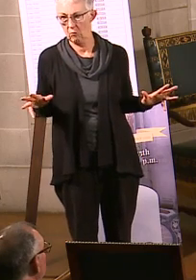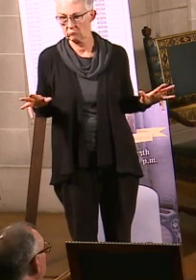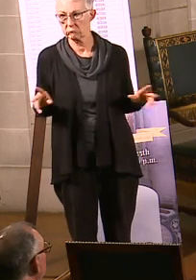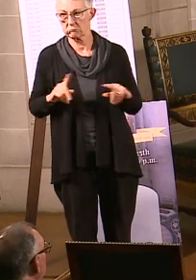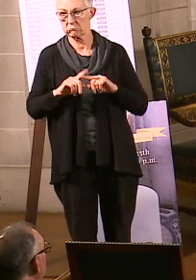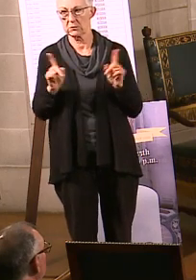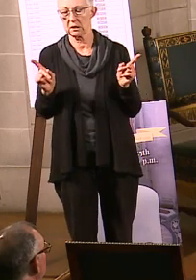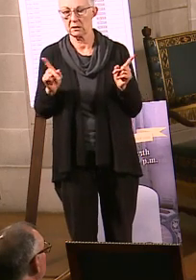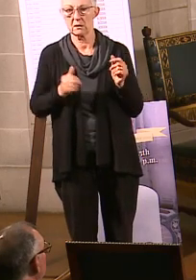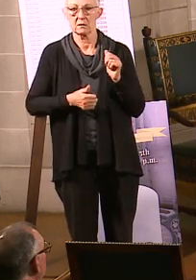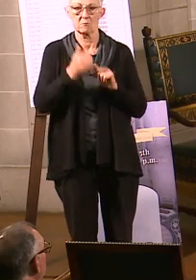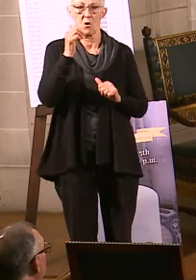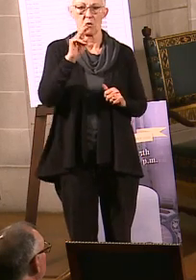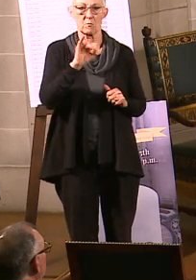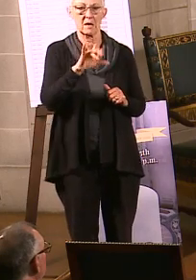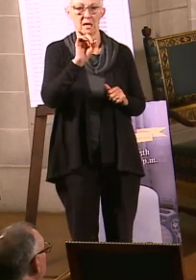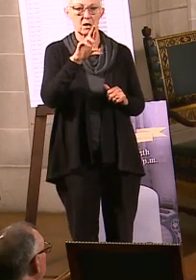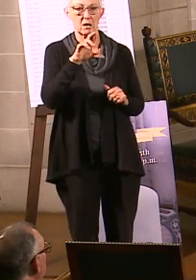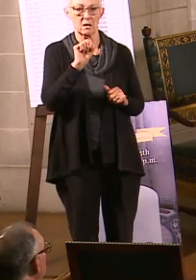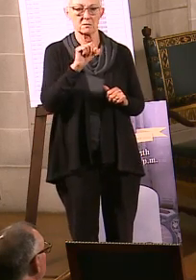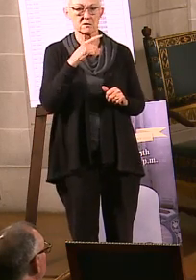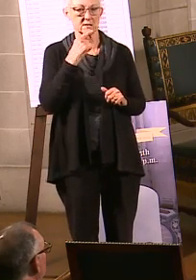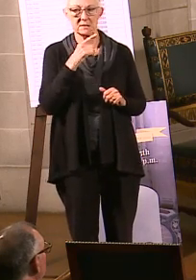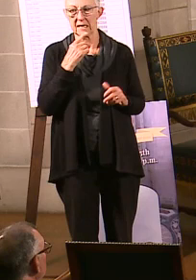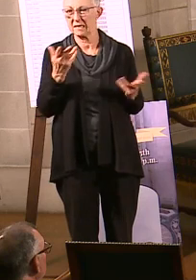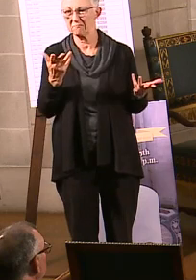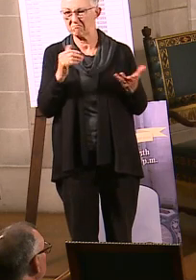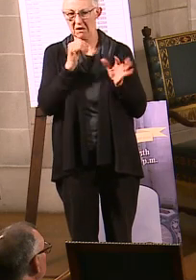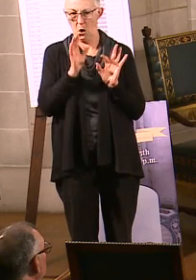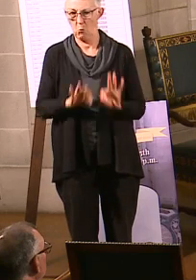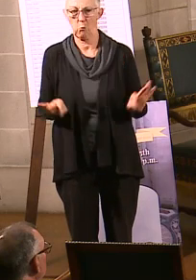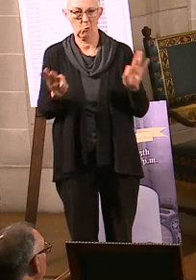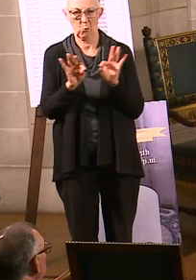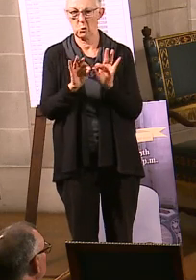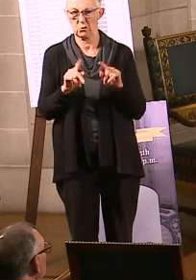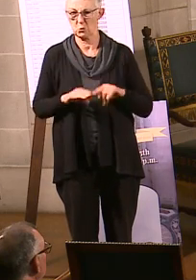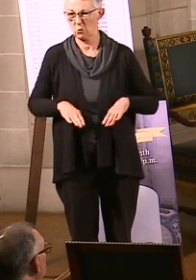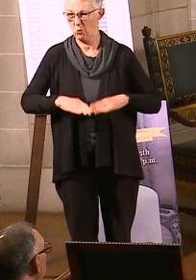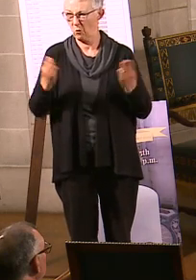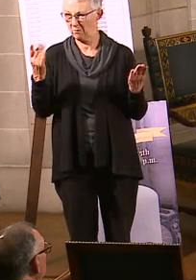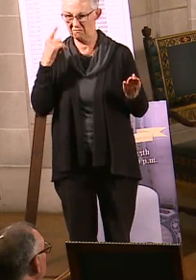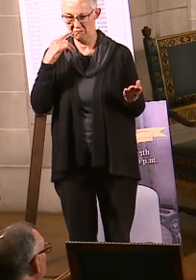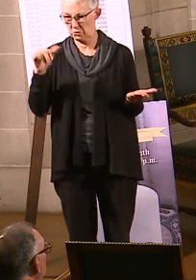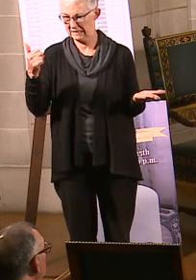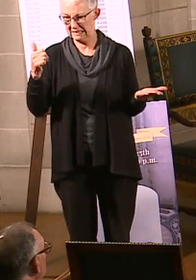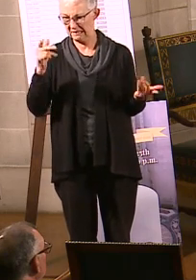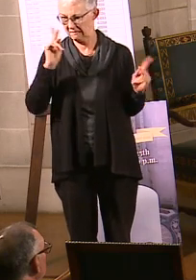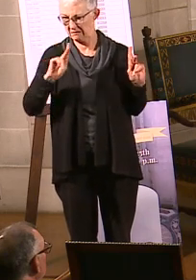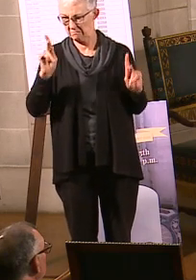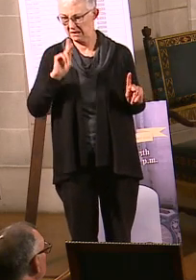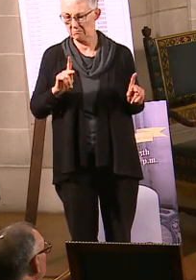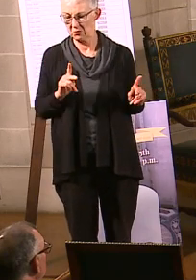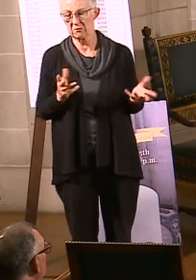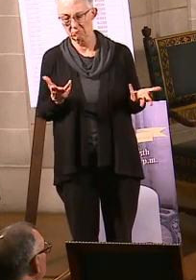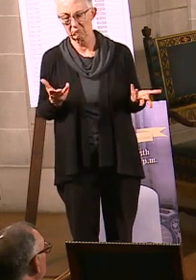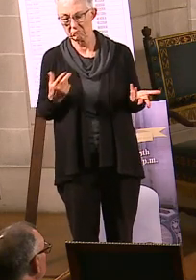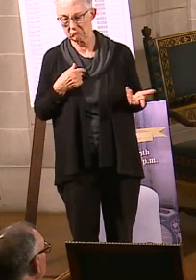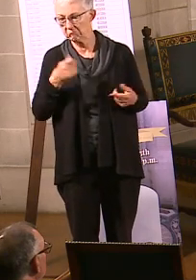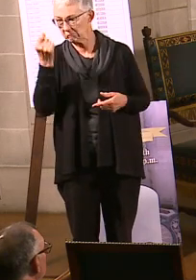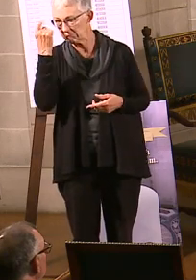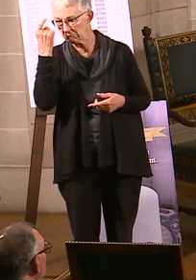rule, most mayors have said that probably doesn't make it worth the while to open up those pools, and I certainly endorse that.